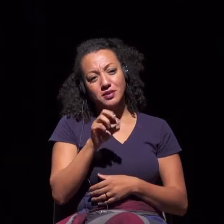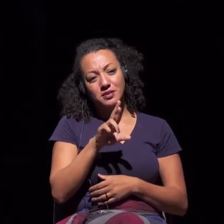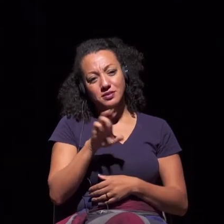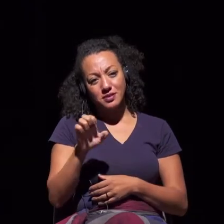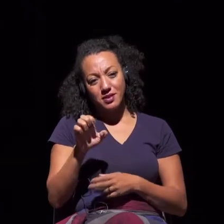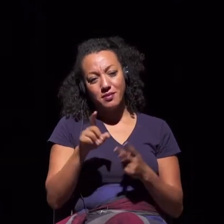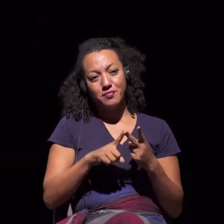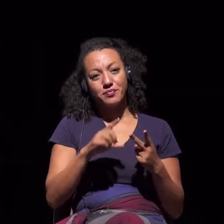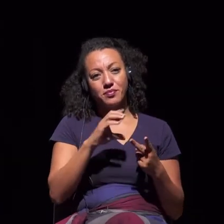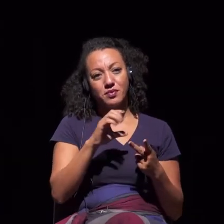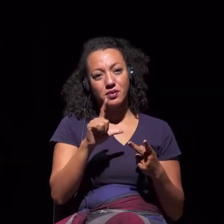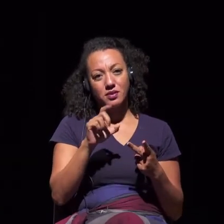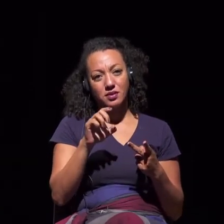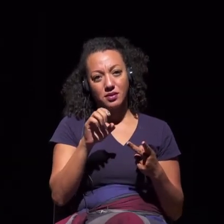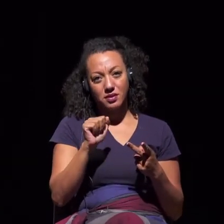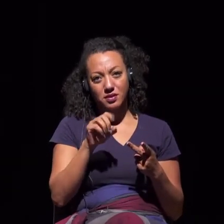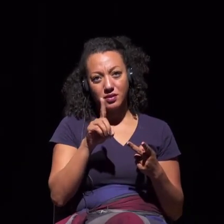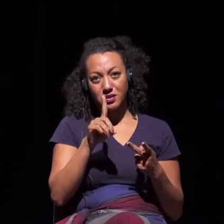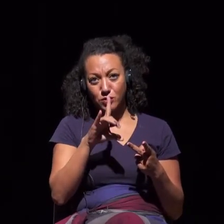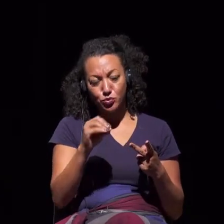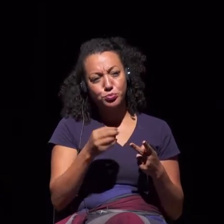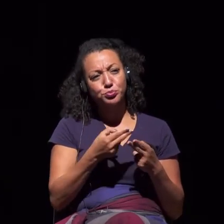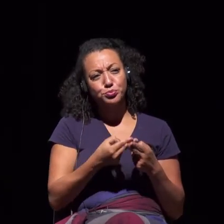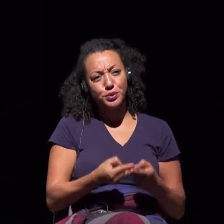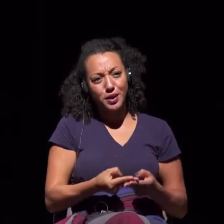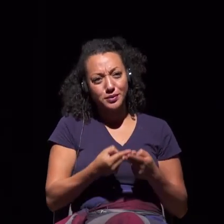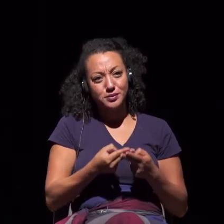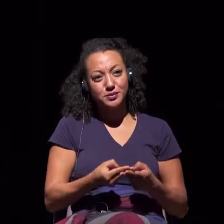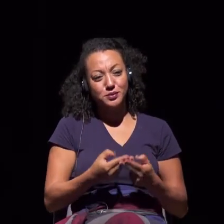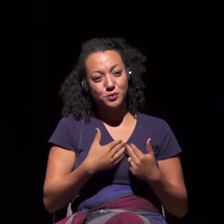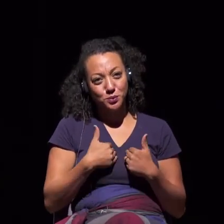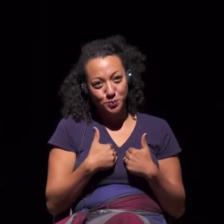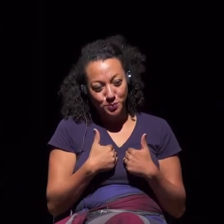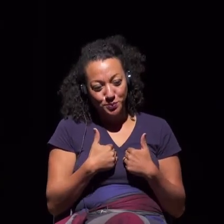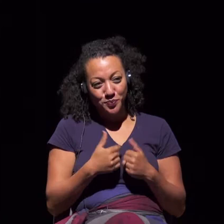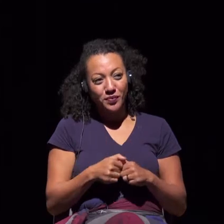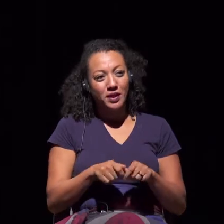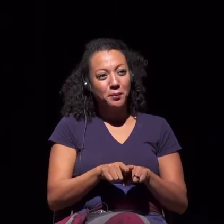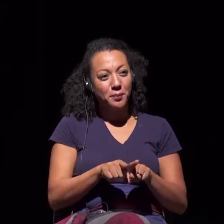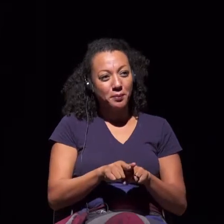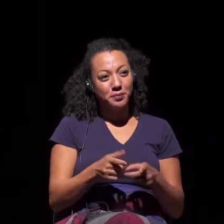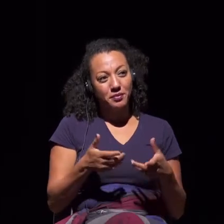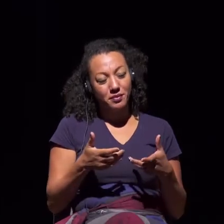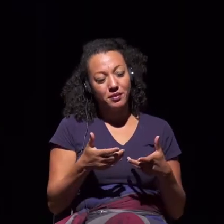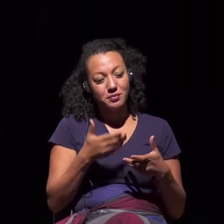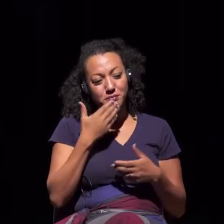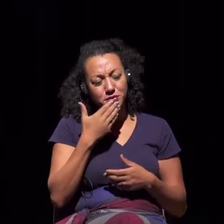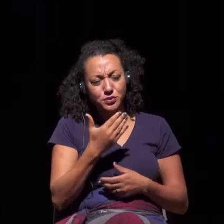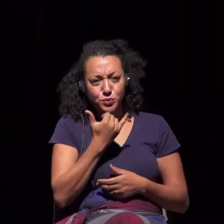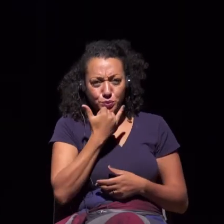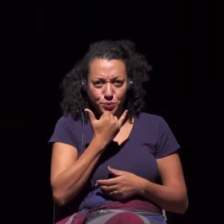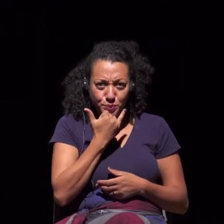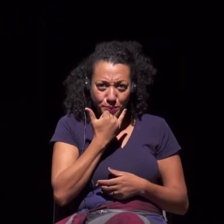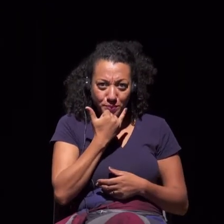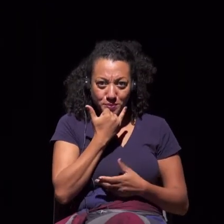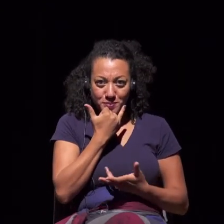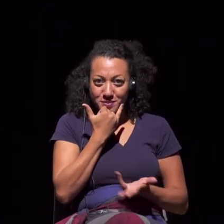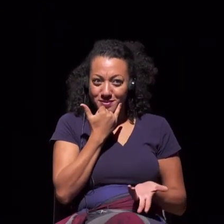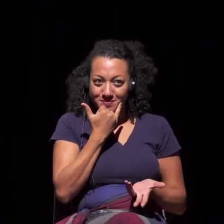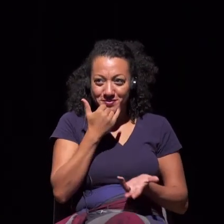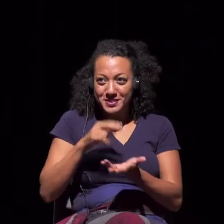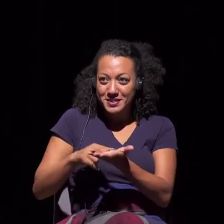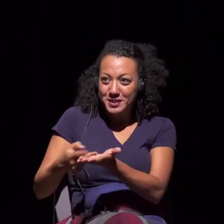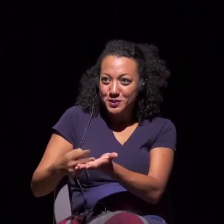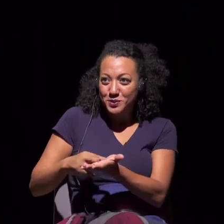antics. And I would like to offer an apology to my translators for the speed with which I may talk at some times.